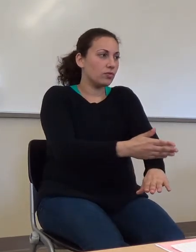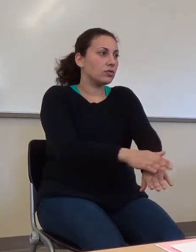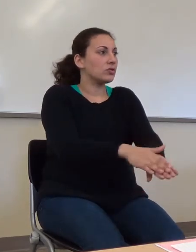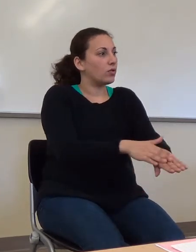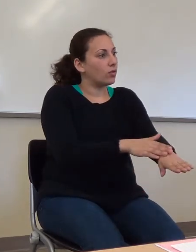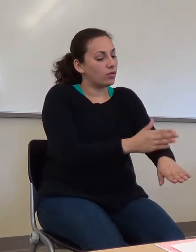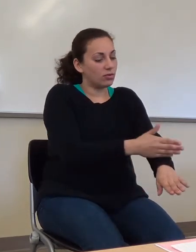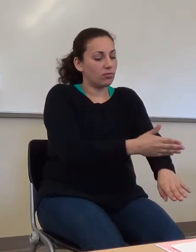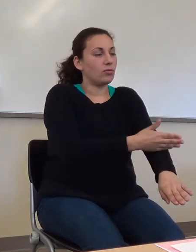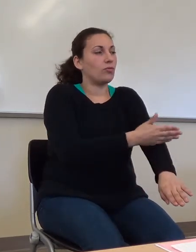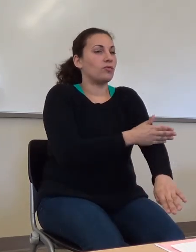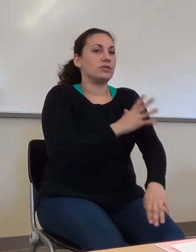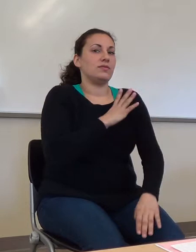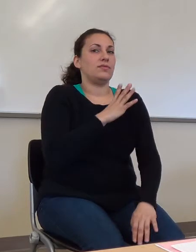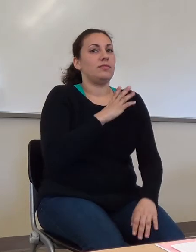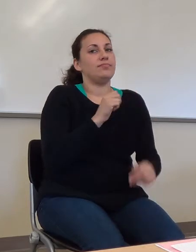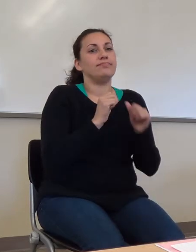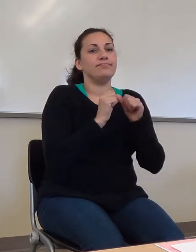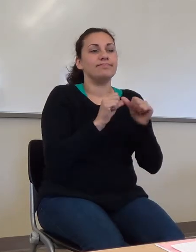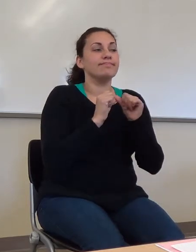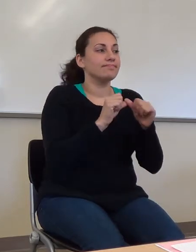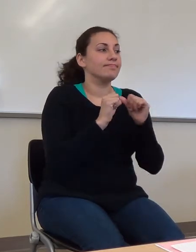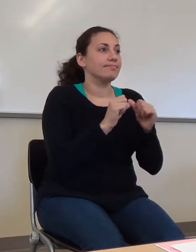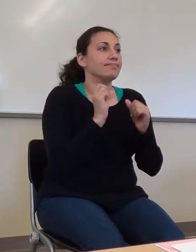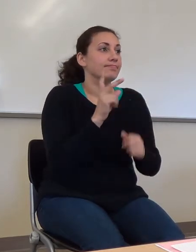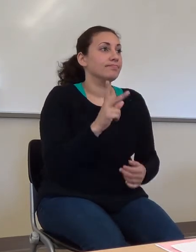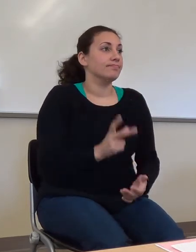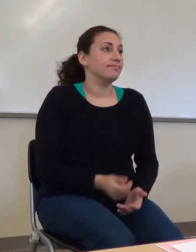We're going to continue to